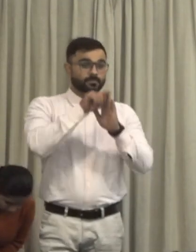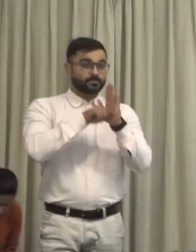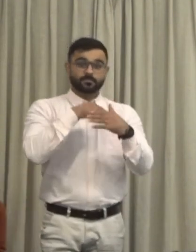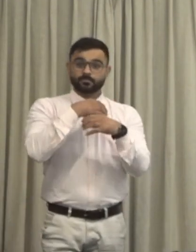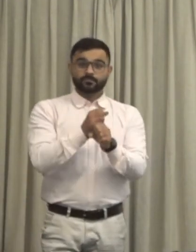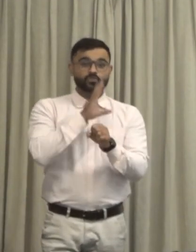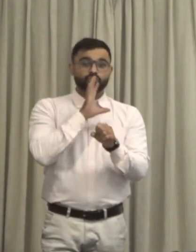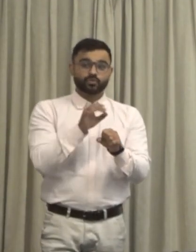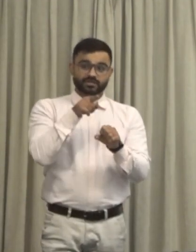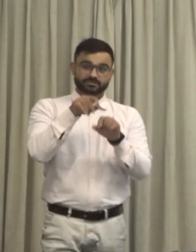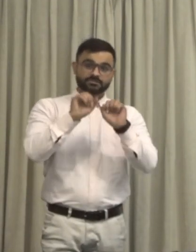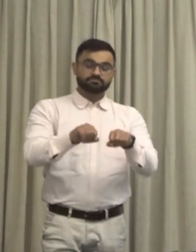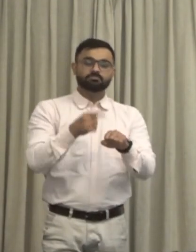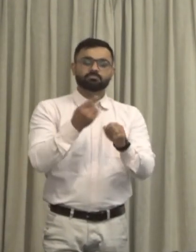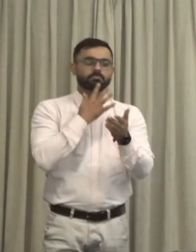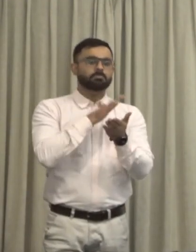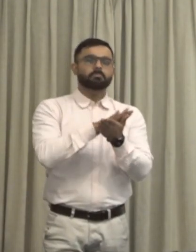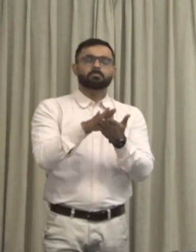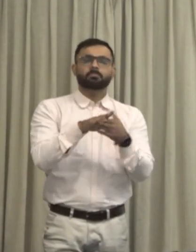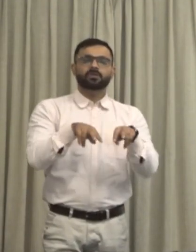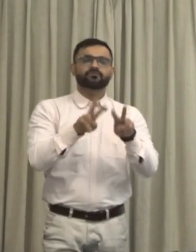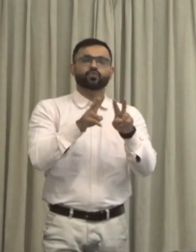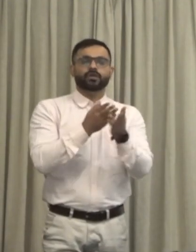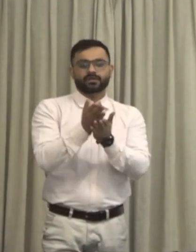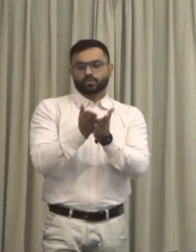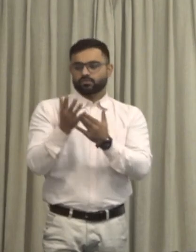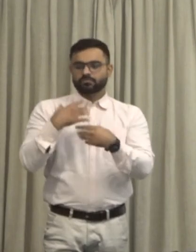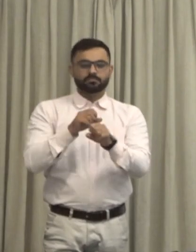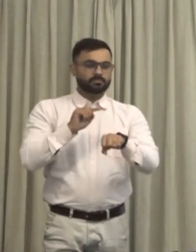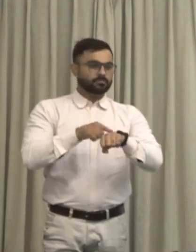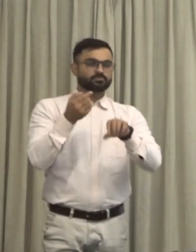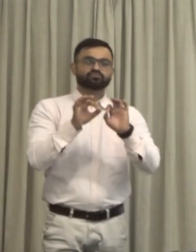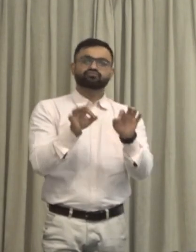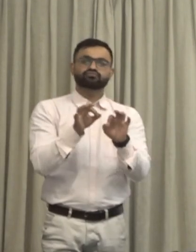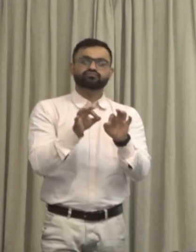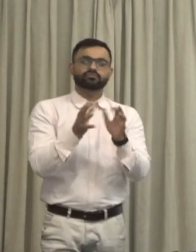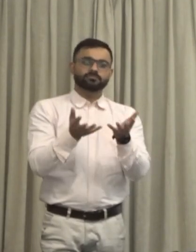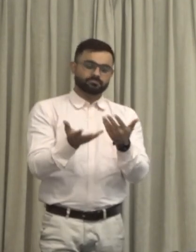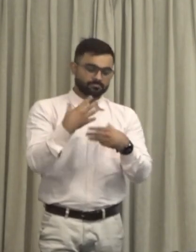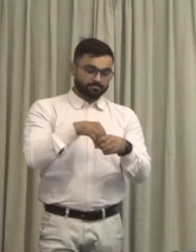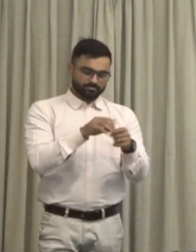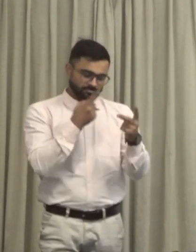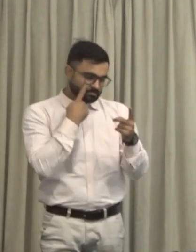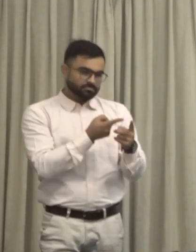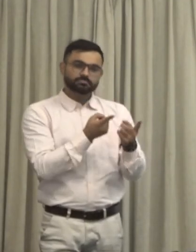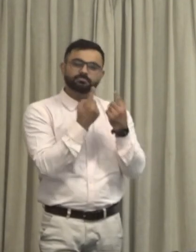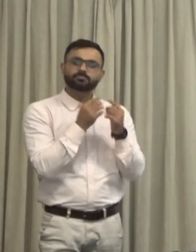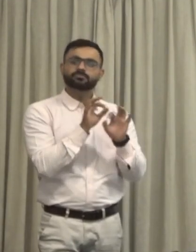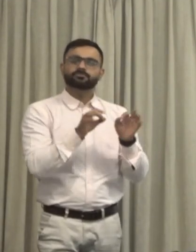with realities they are only partially aware of, and we have not had a chance to get it across.